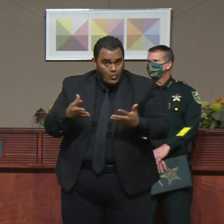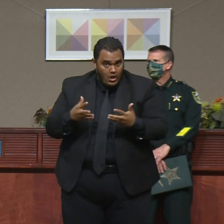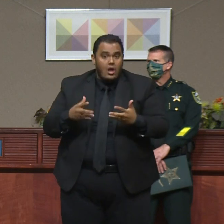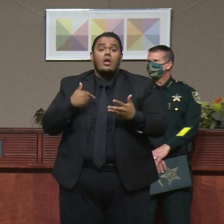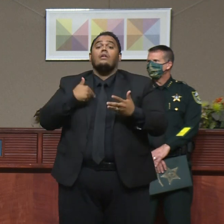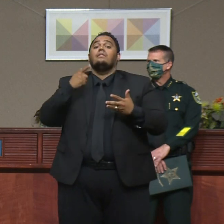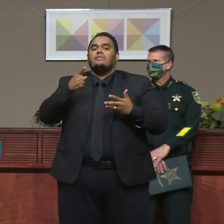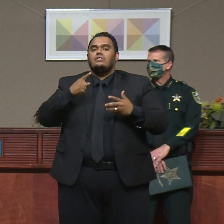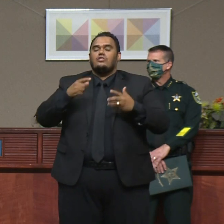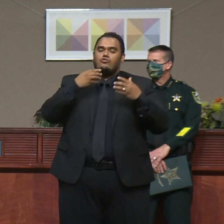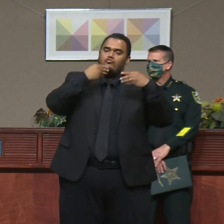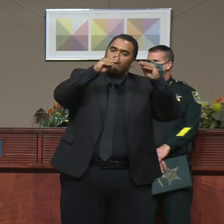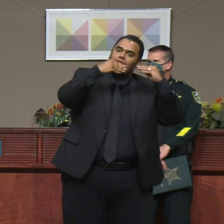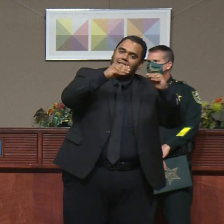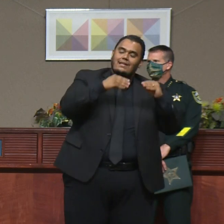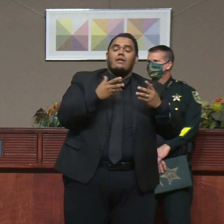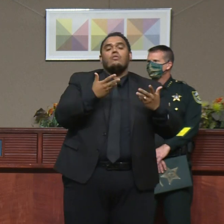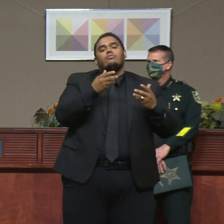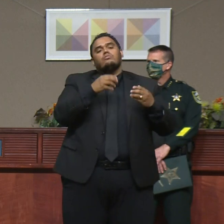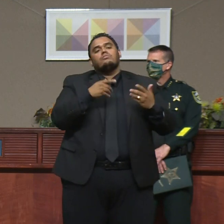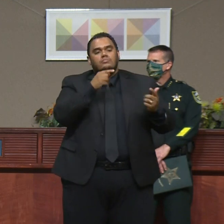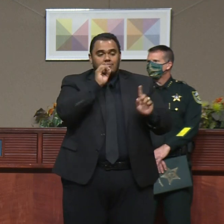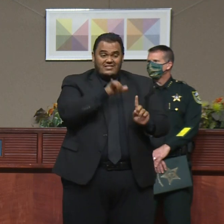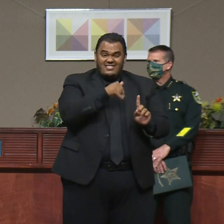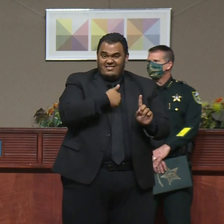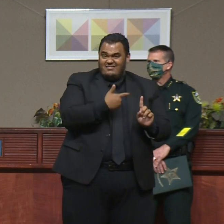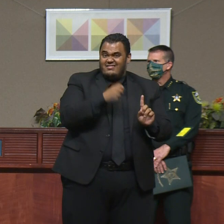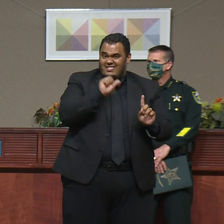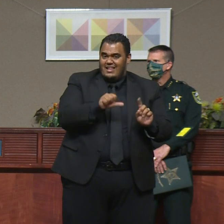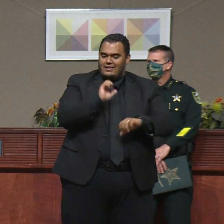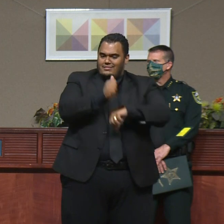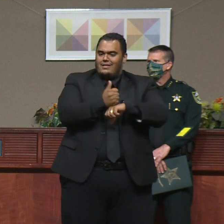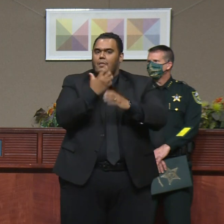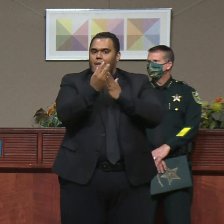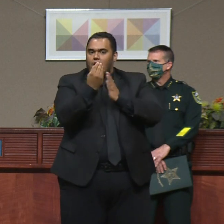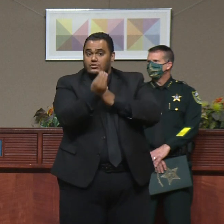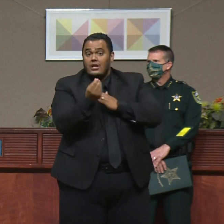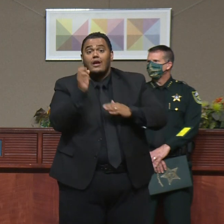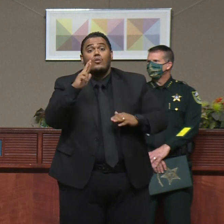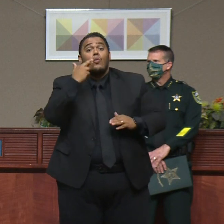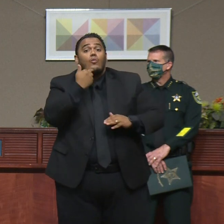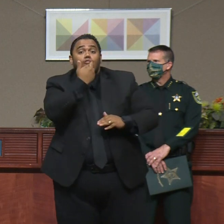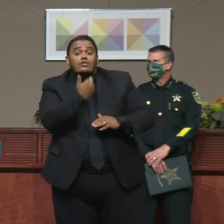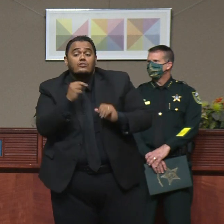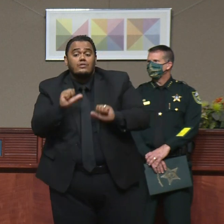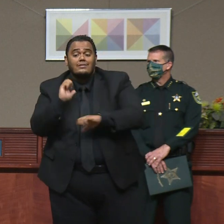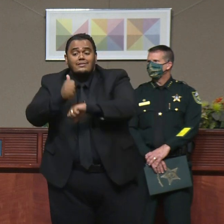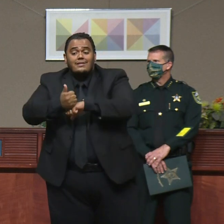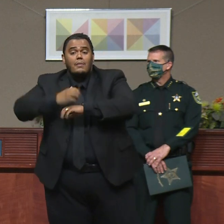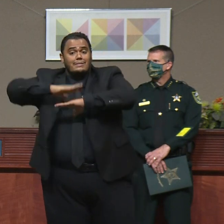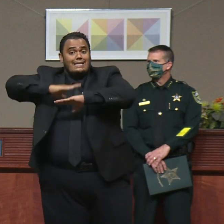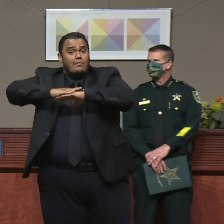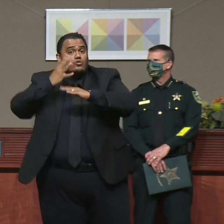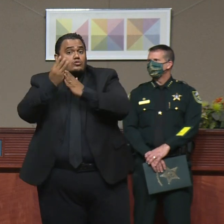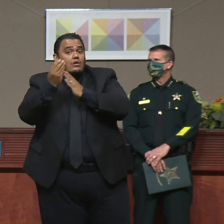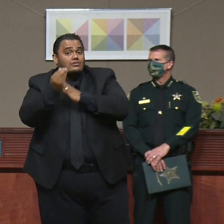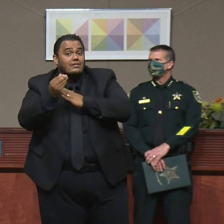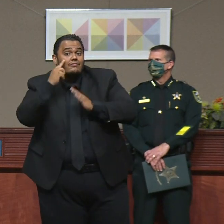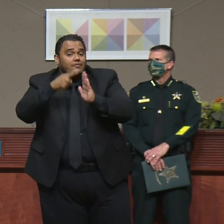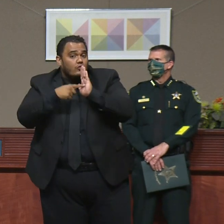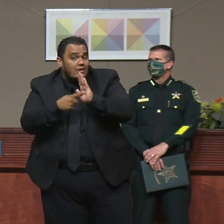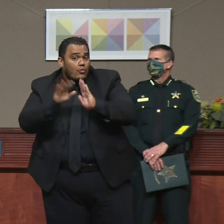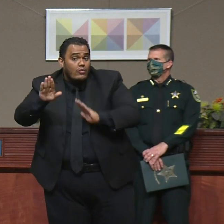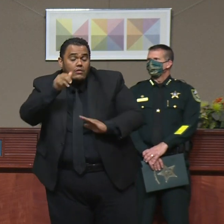retail sales and restaurant seating into outside areas like private parking lots, authorizing businesses to